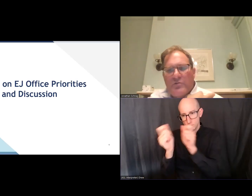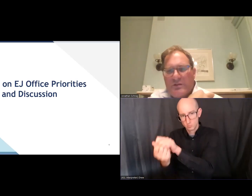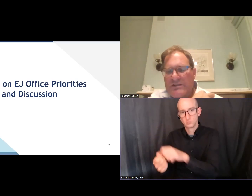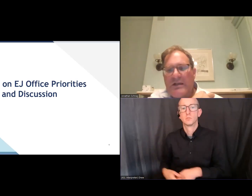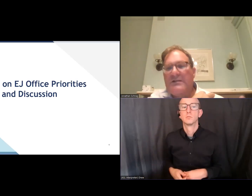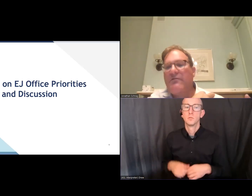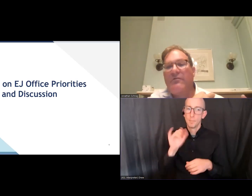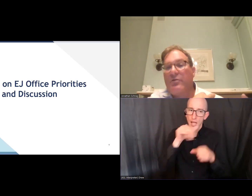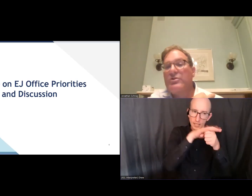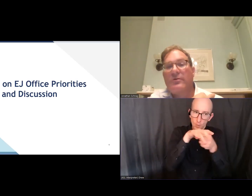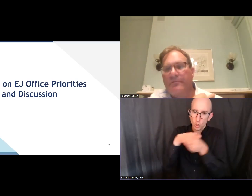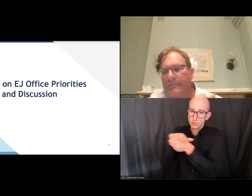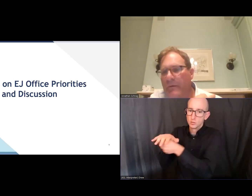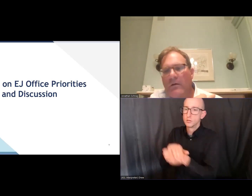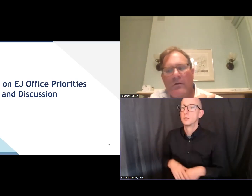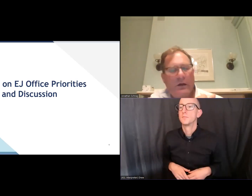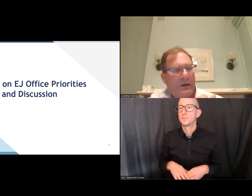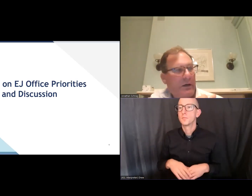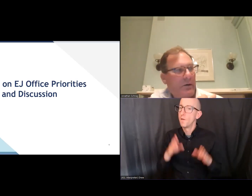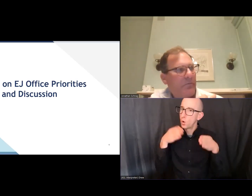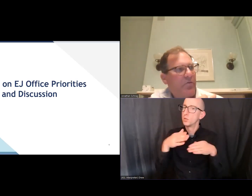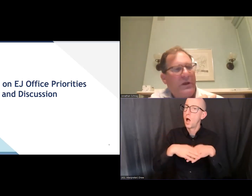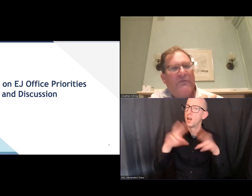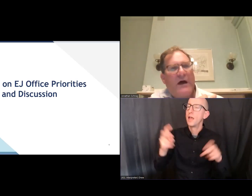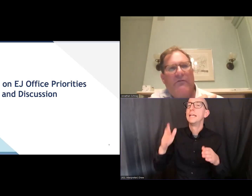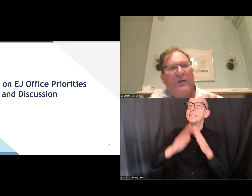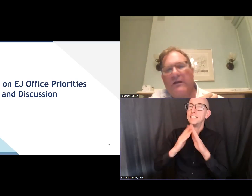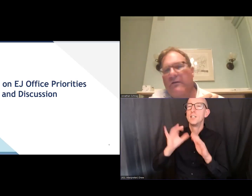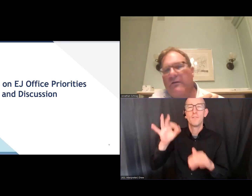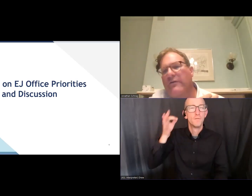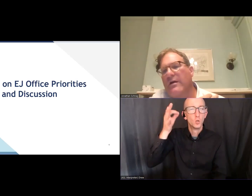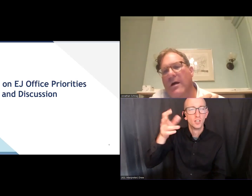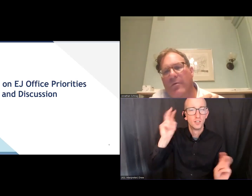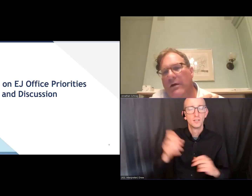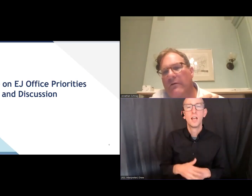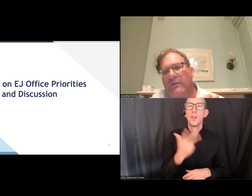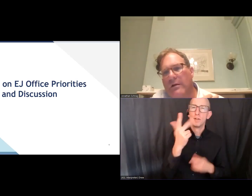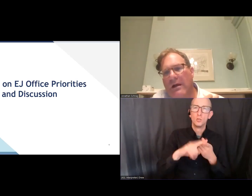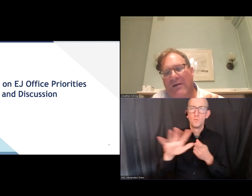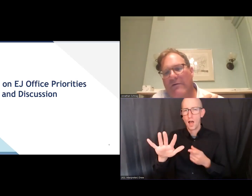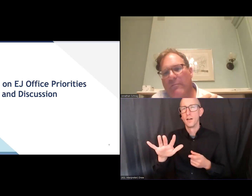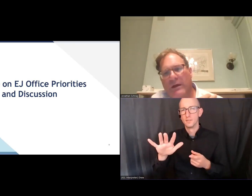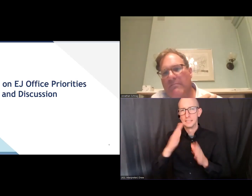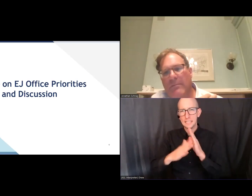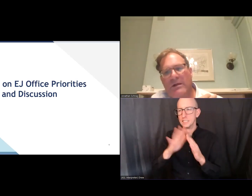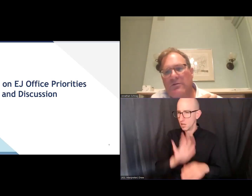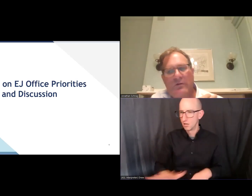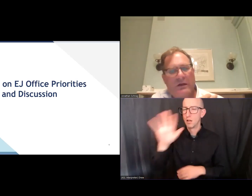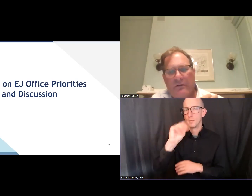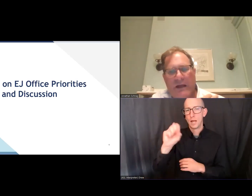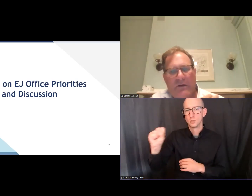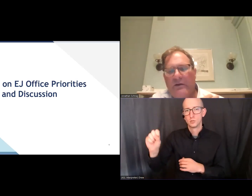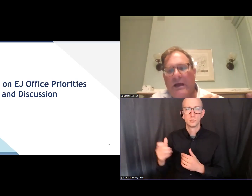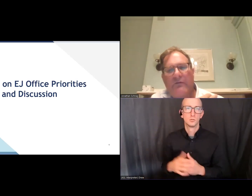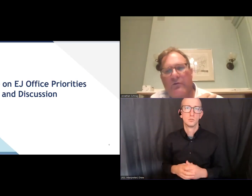they used was cities of the future. 3 to 5 cities across the Commonwealth, however big, maybe it's